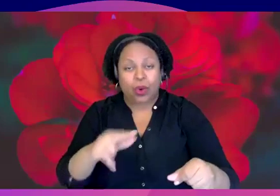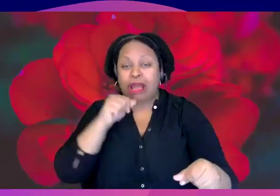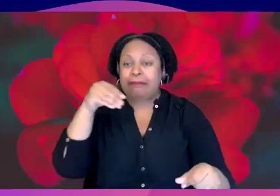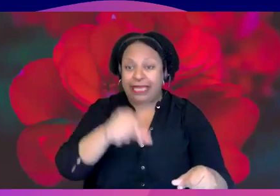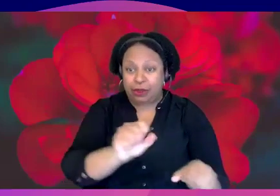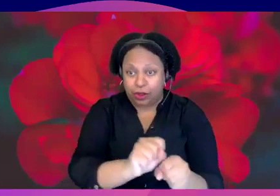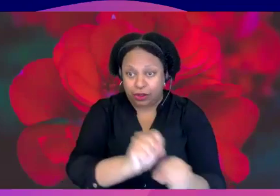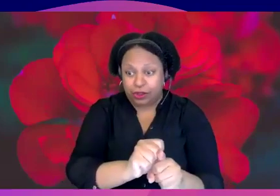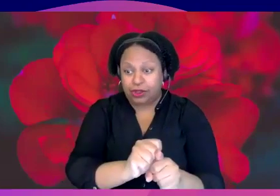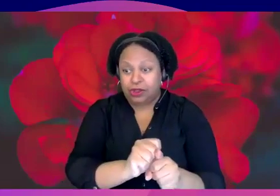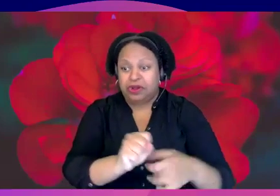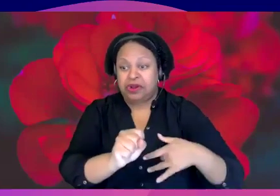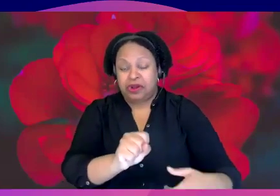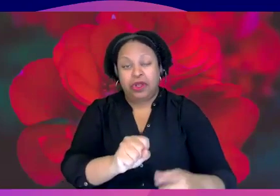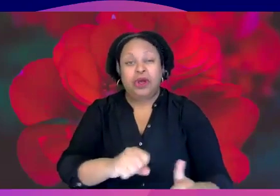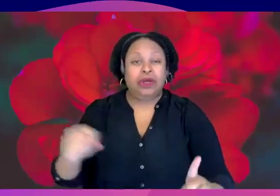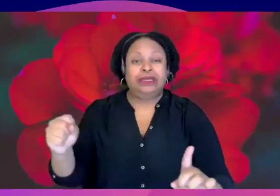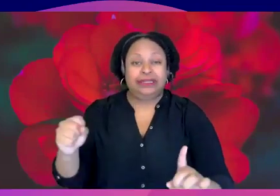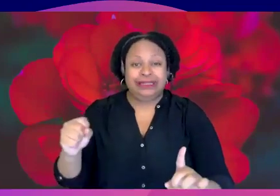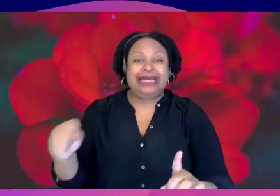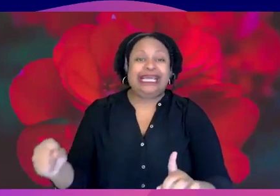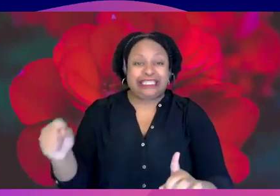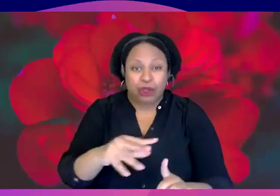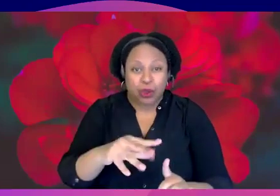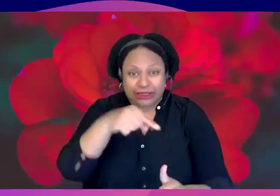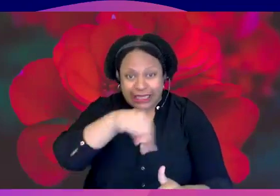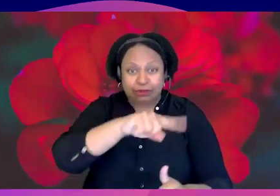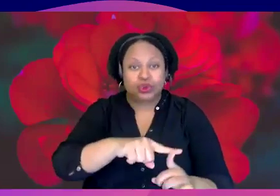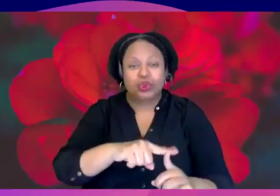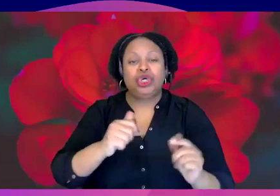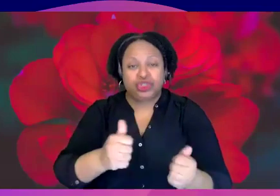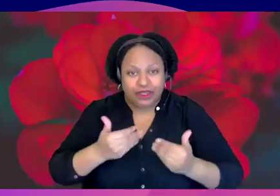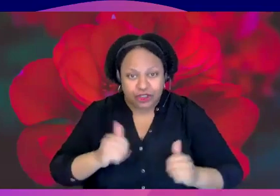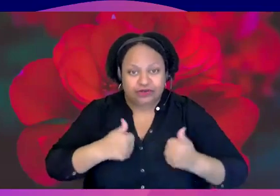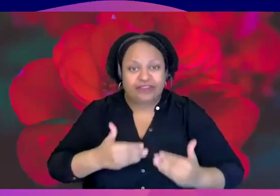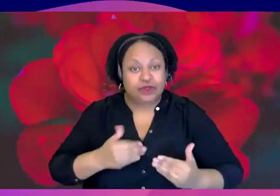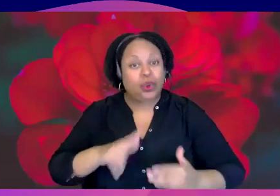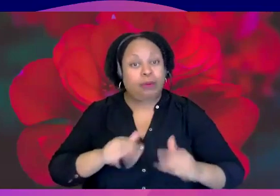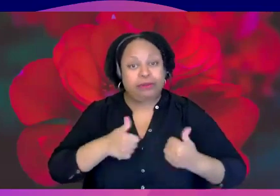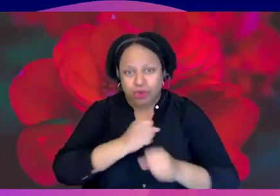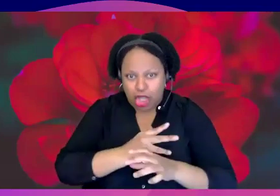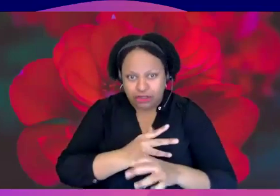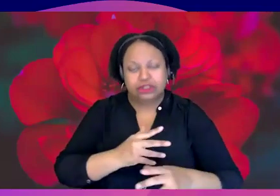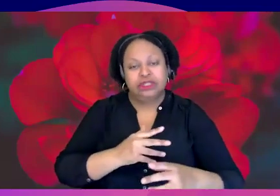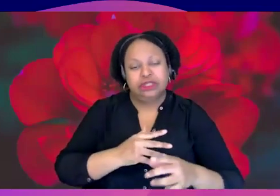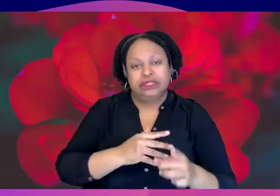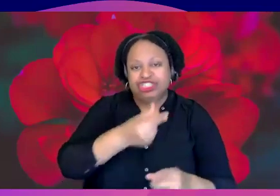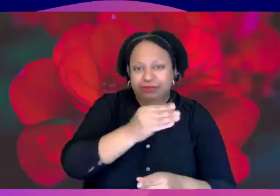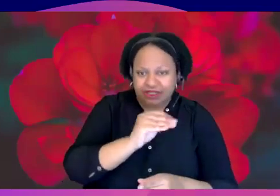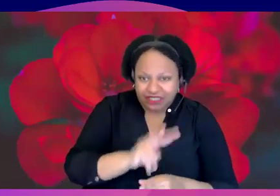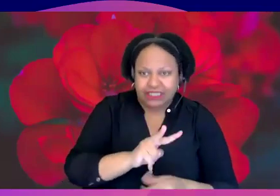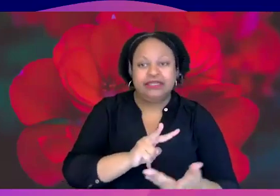work routinely exposed them to survivors or perpetrators of GBV, the stories of survivors